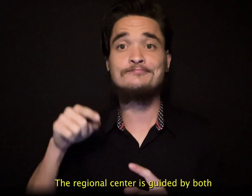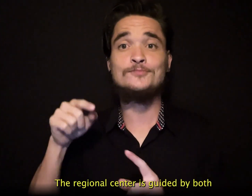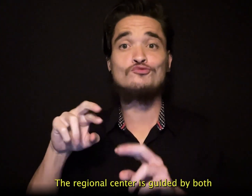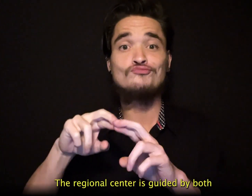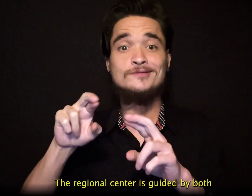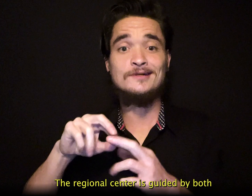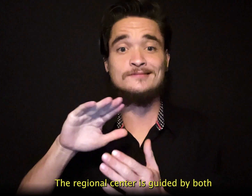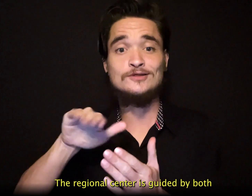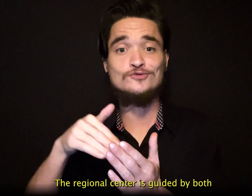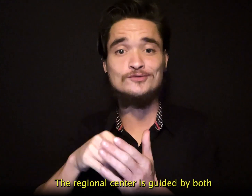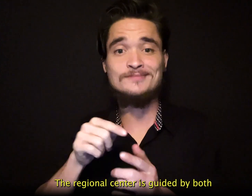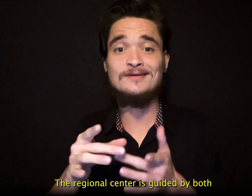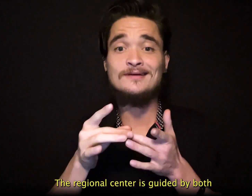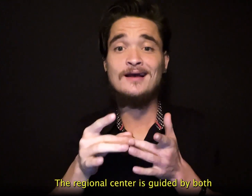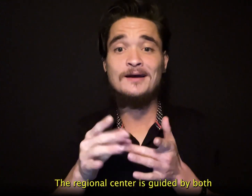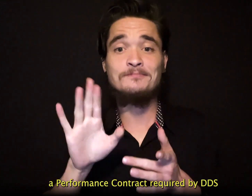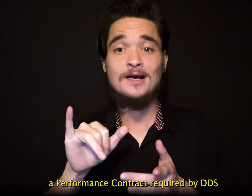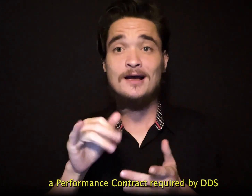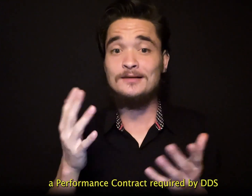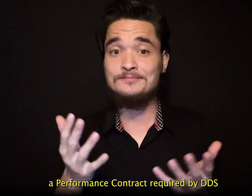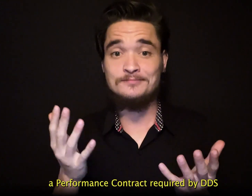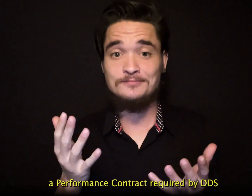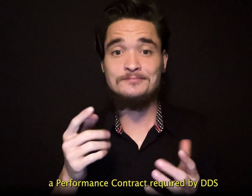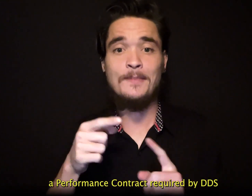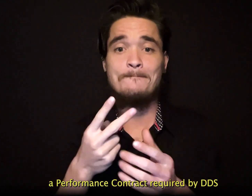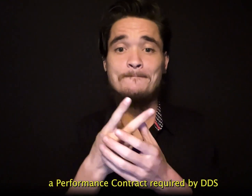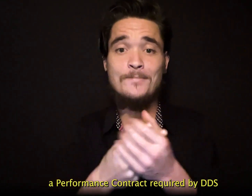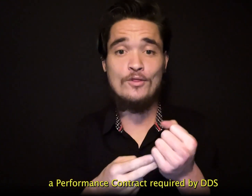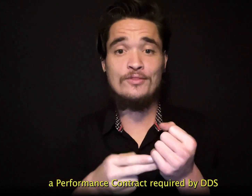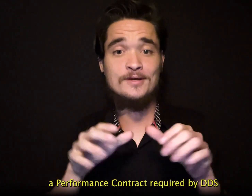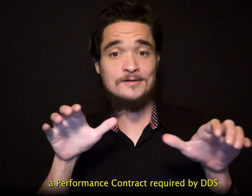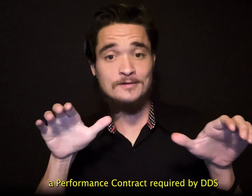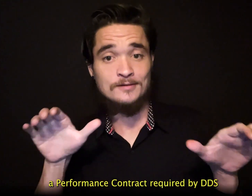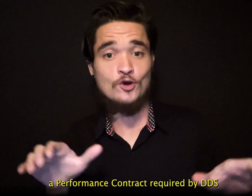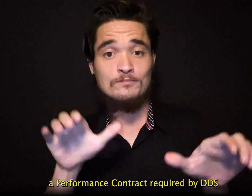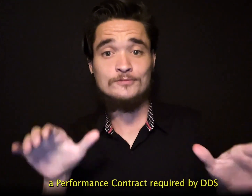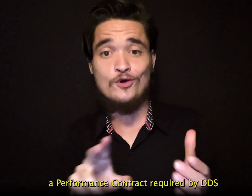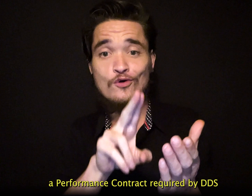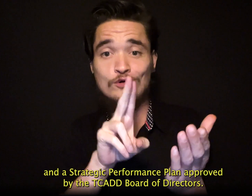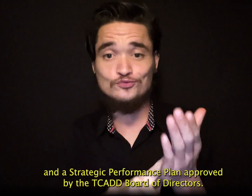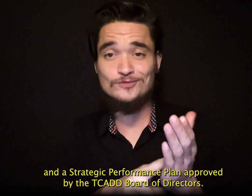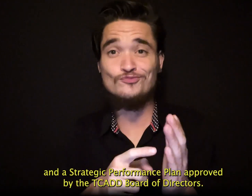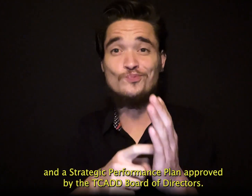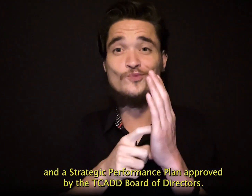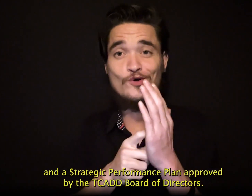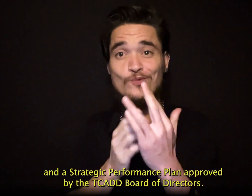The regional center is guided by both a performance contract required by DDS and a strategic